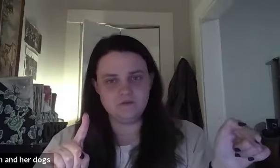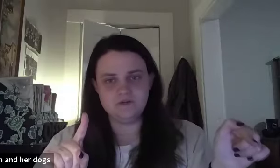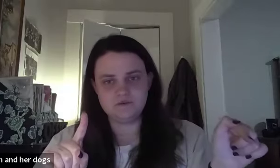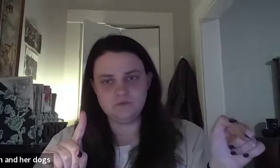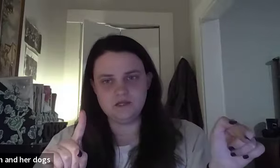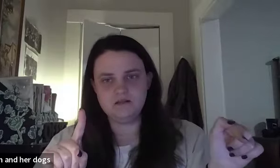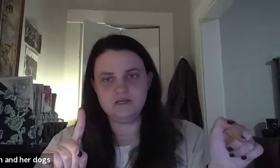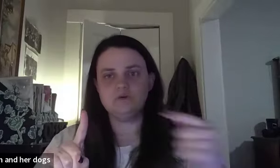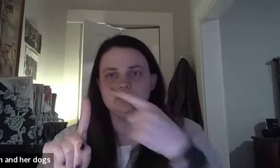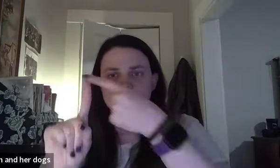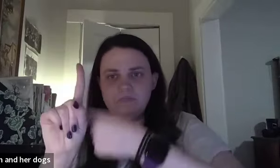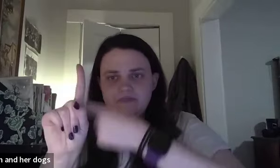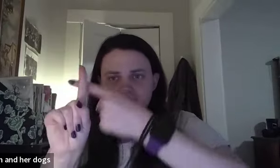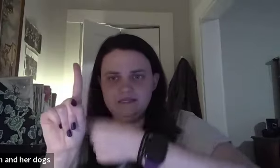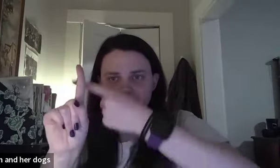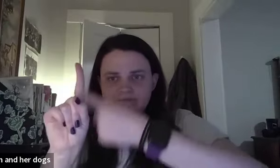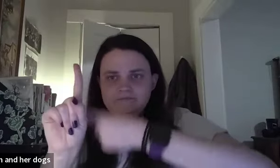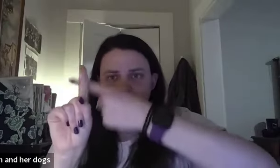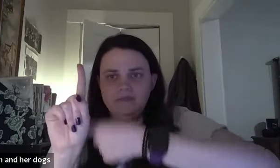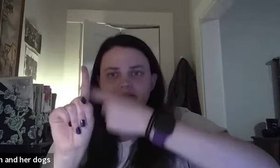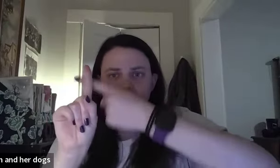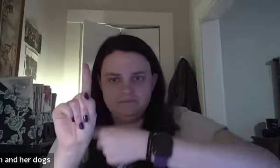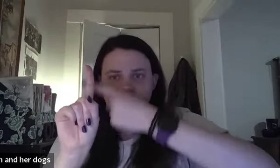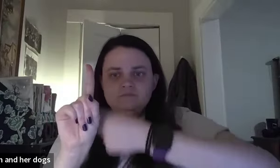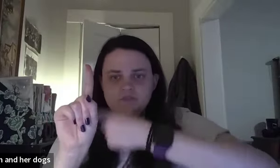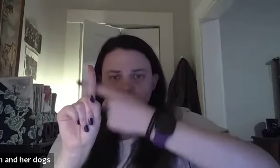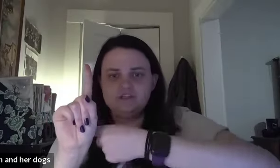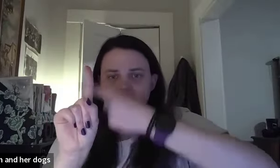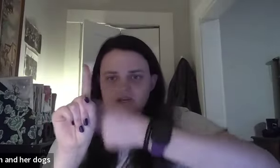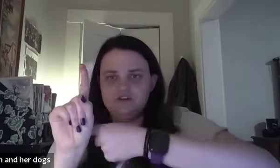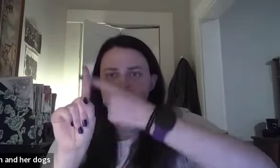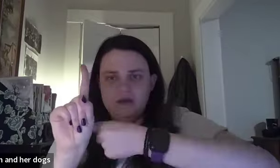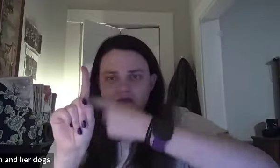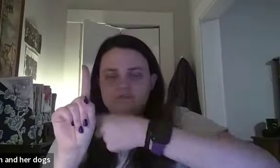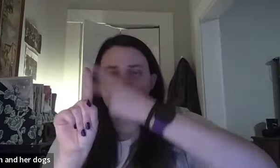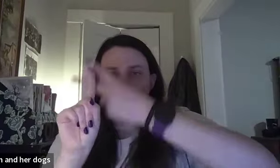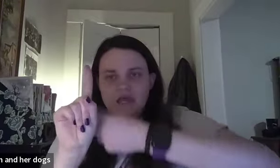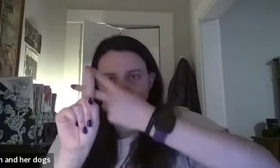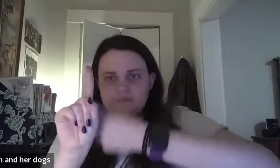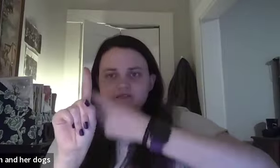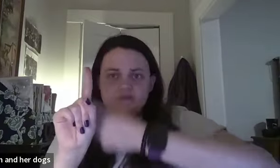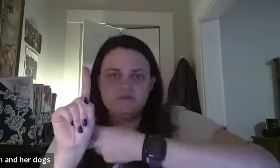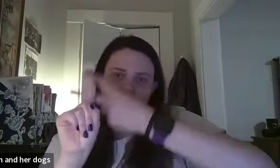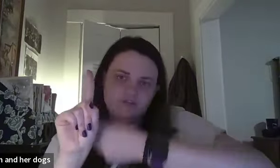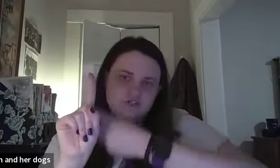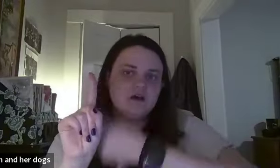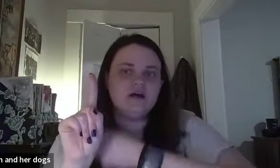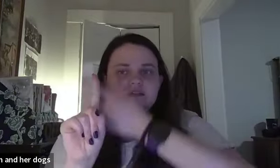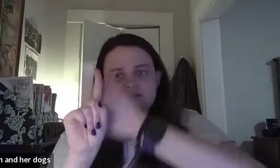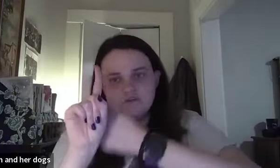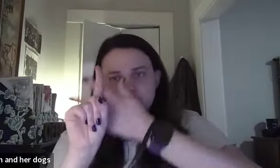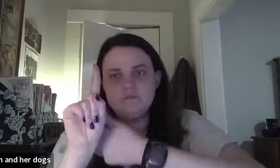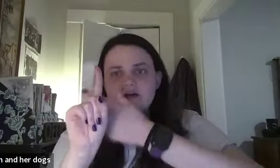thing we do with weekly, where you do monthly. Monthly. You can just kind of do that repetitive. It happens monthly, every 2 months, every